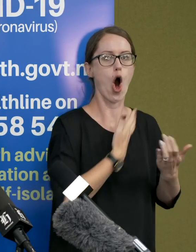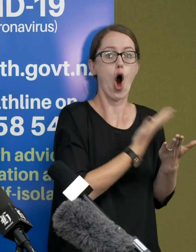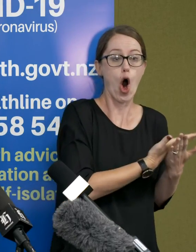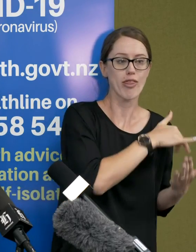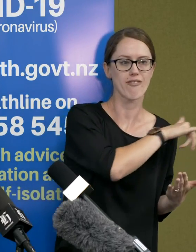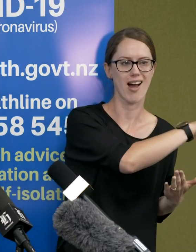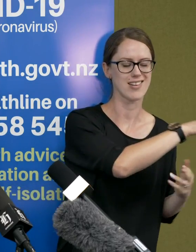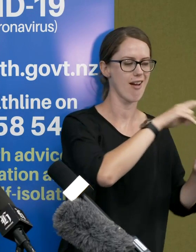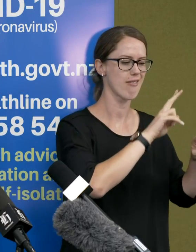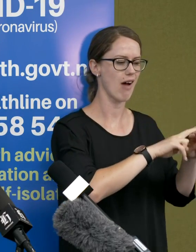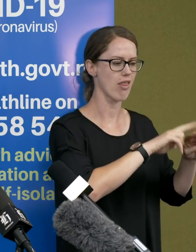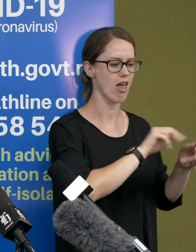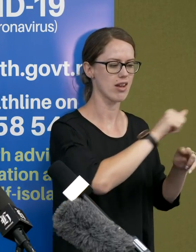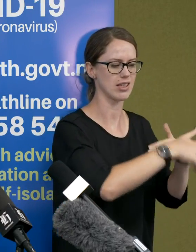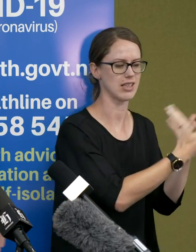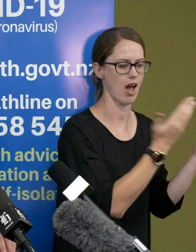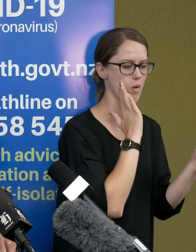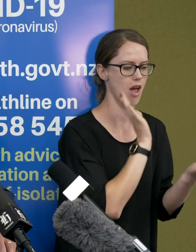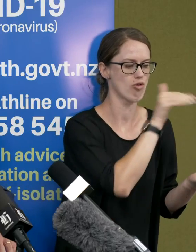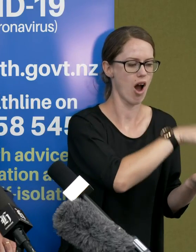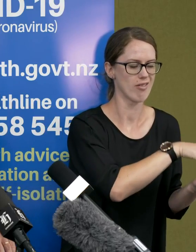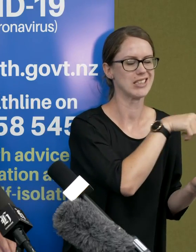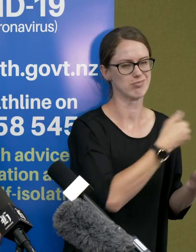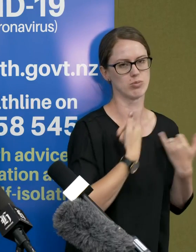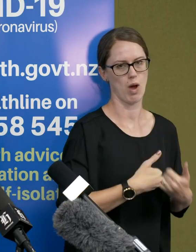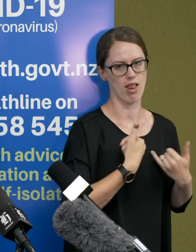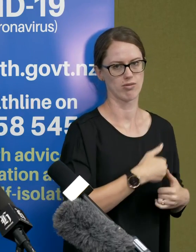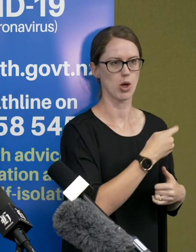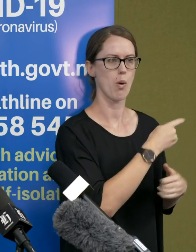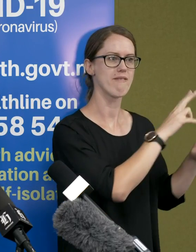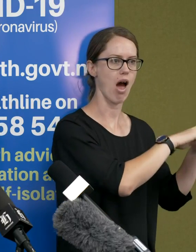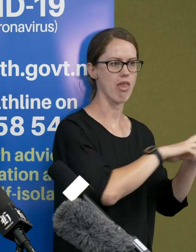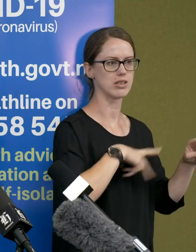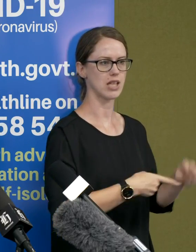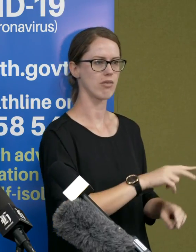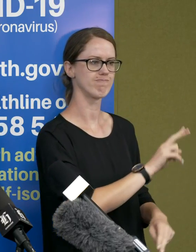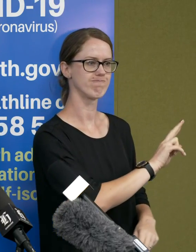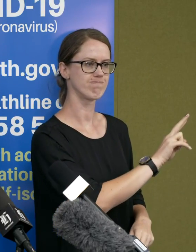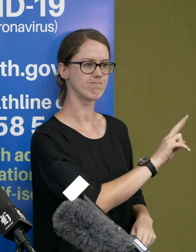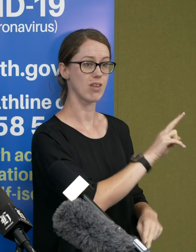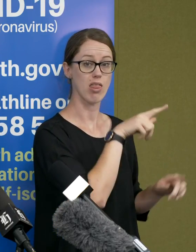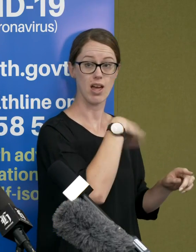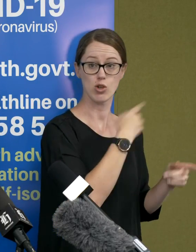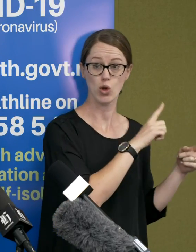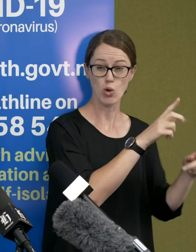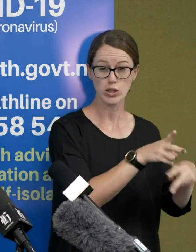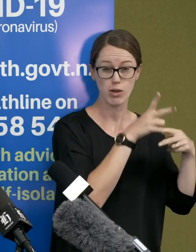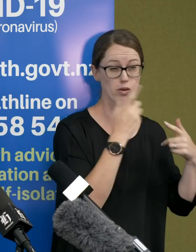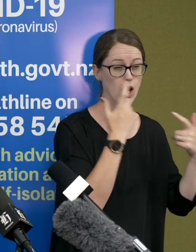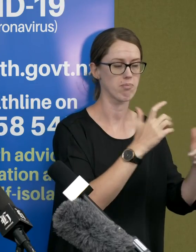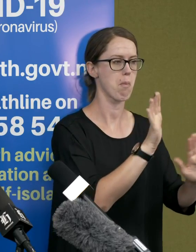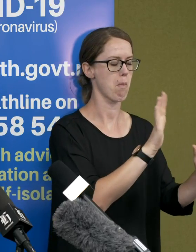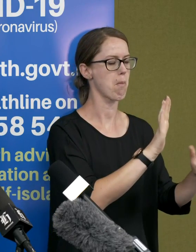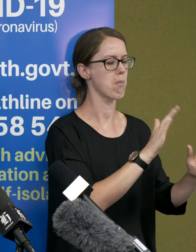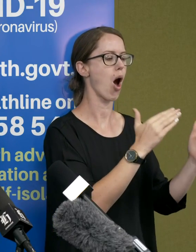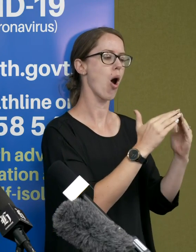father became unwell the day after they arrived in New Zealand. Neither of these men require hospital care and are both